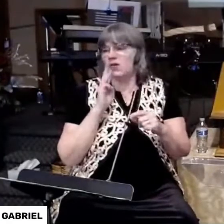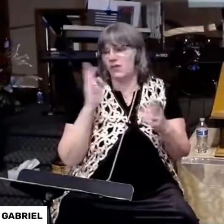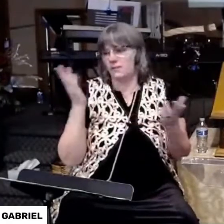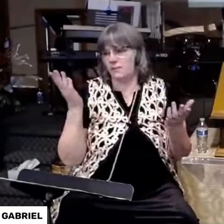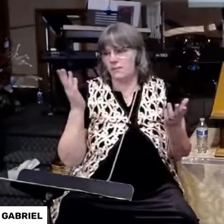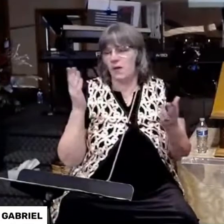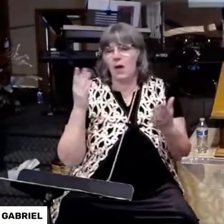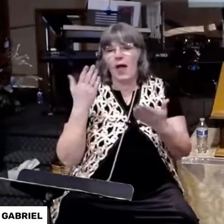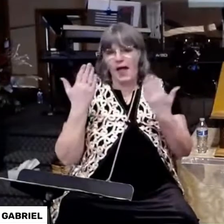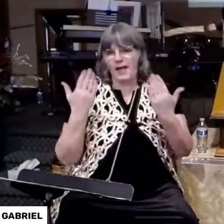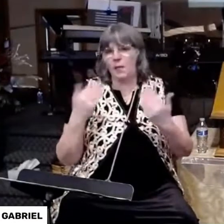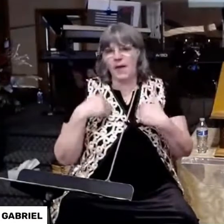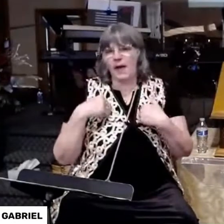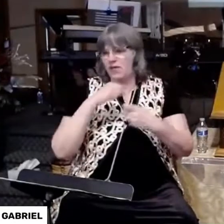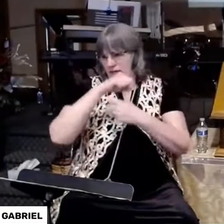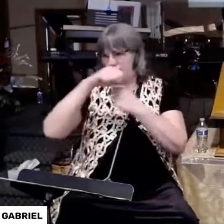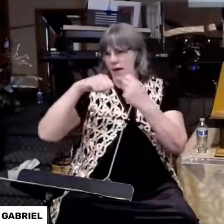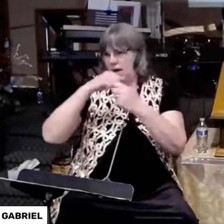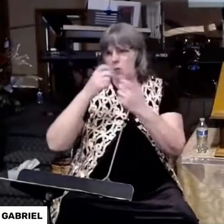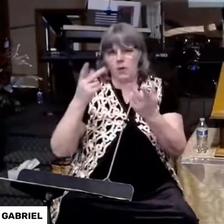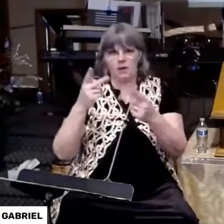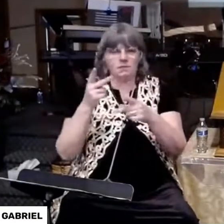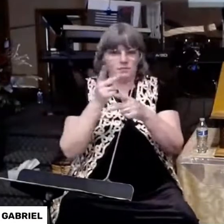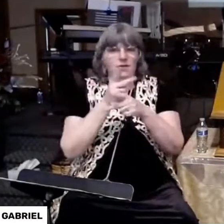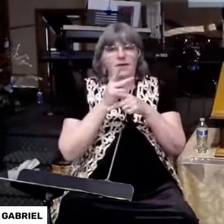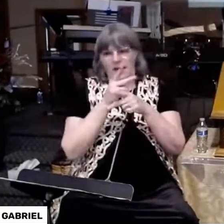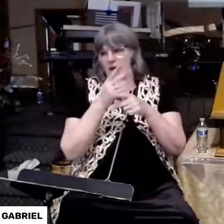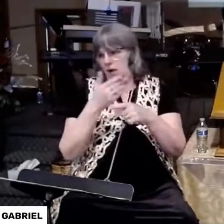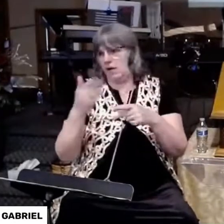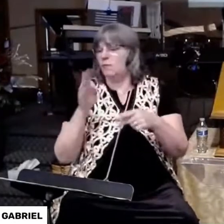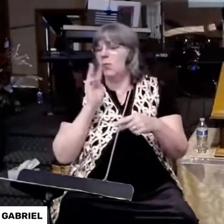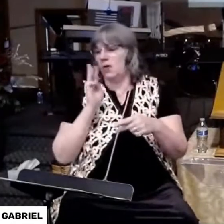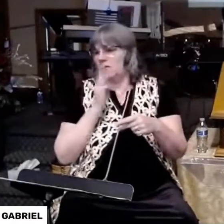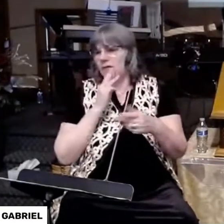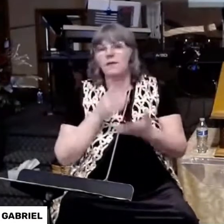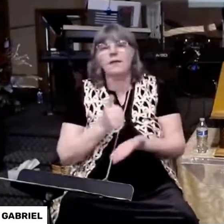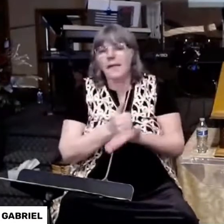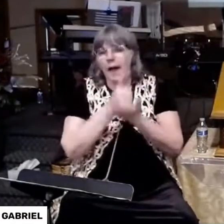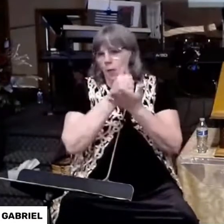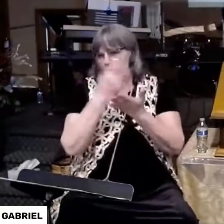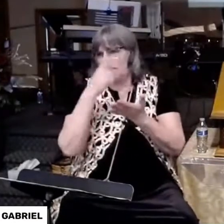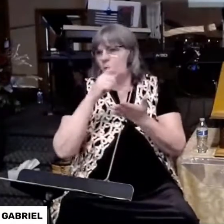in a society where there is help.